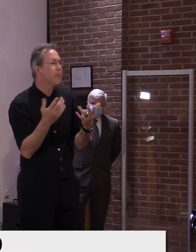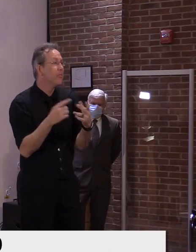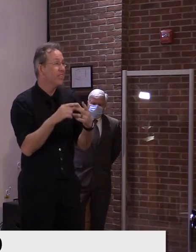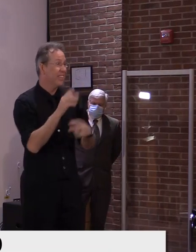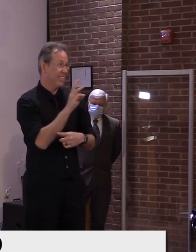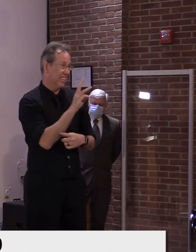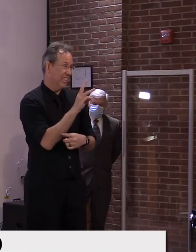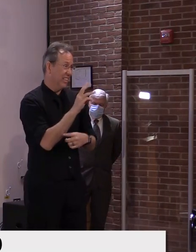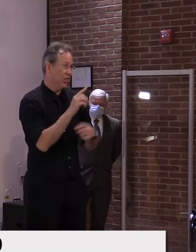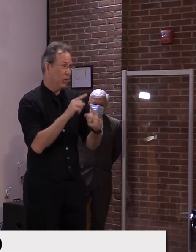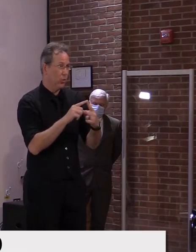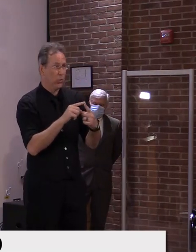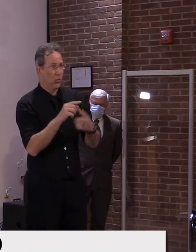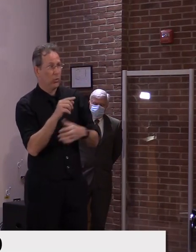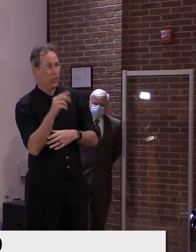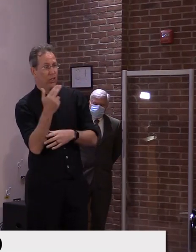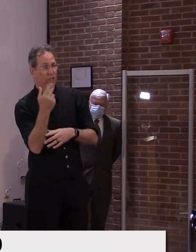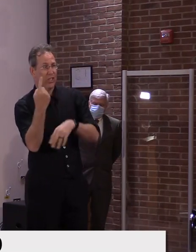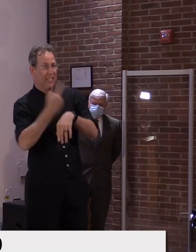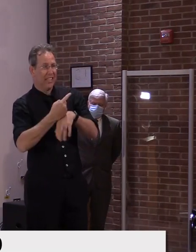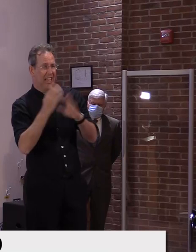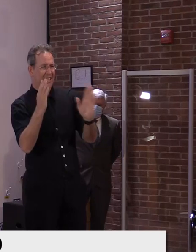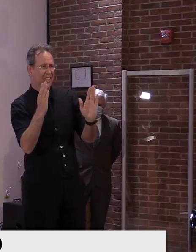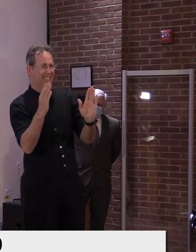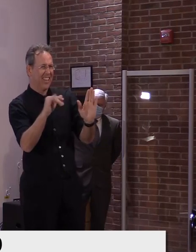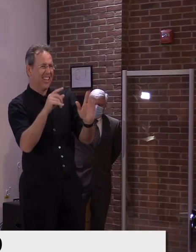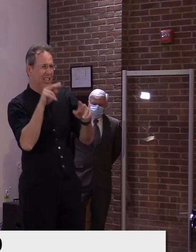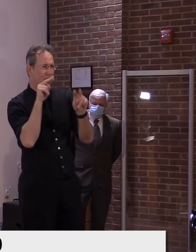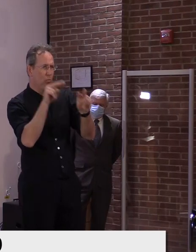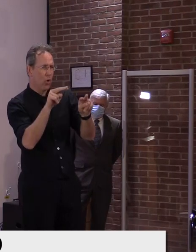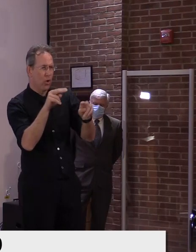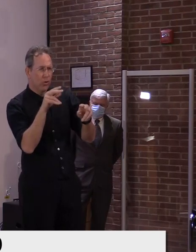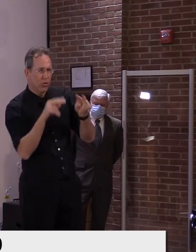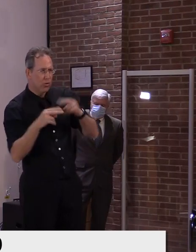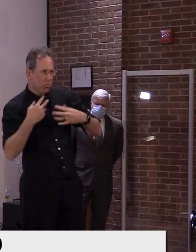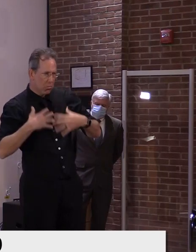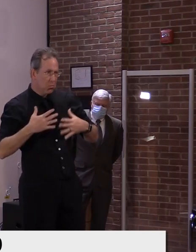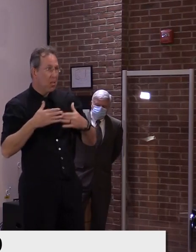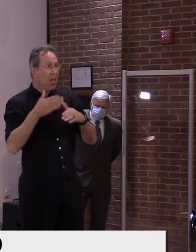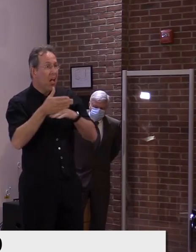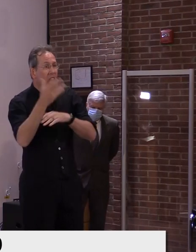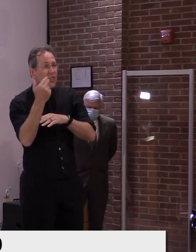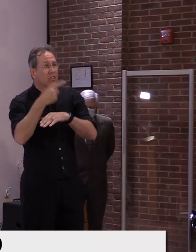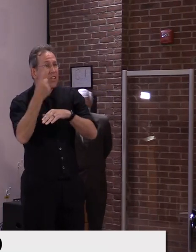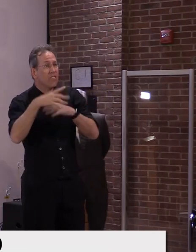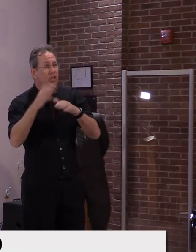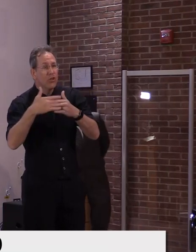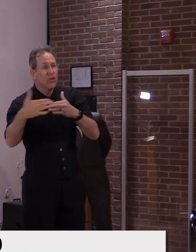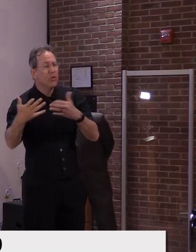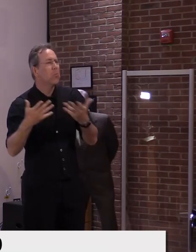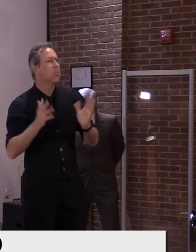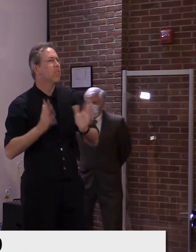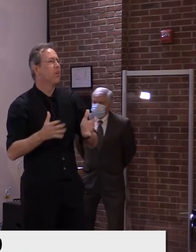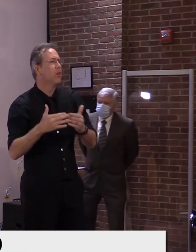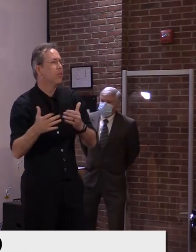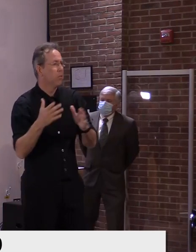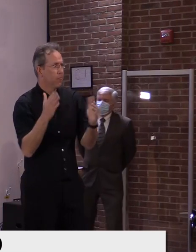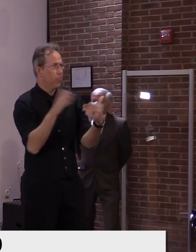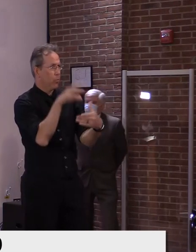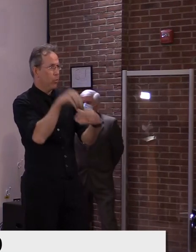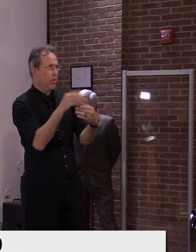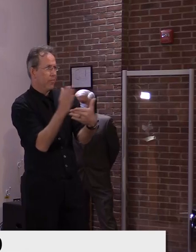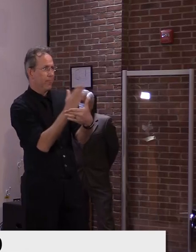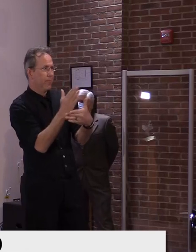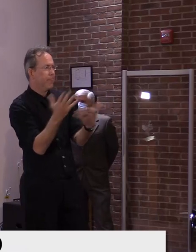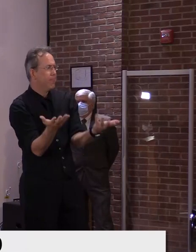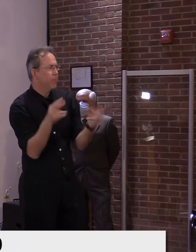or 2 weeks after the vaccine has been administered, you might have a serious symptom if you got this